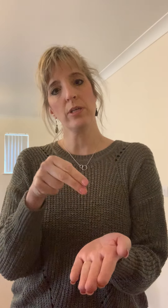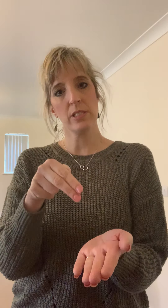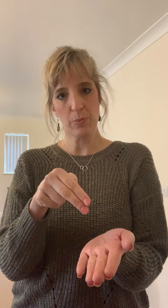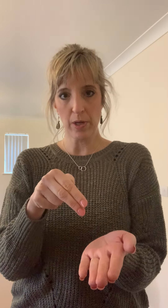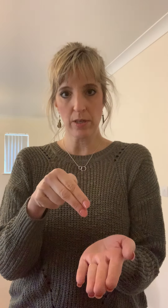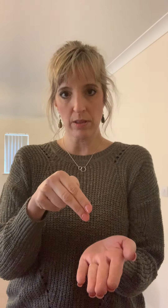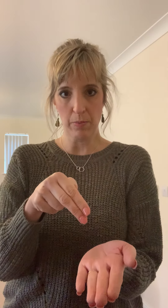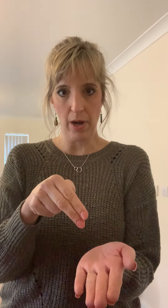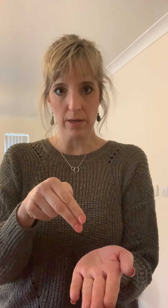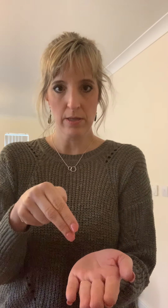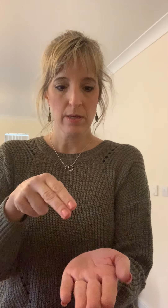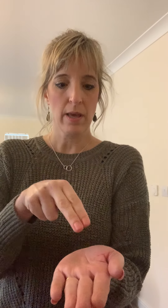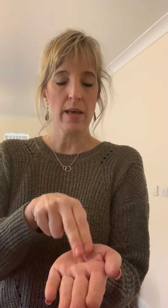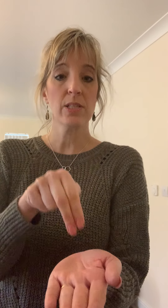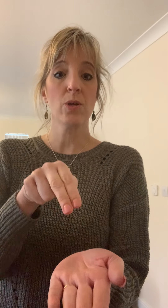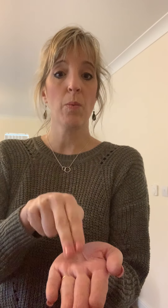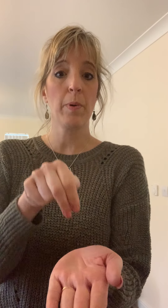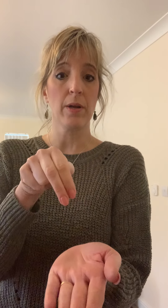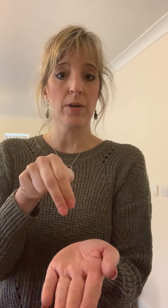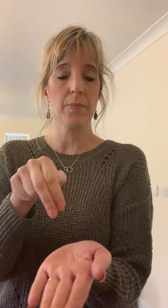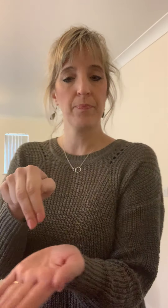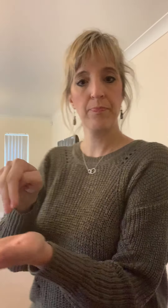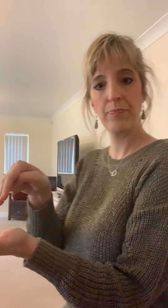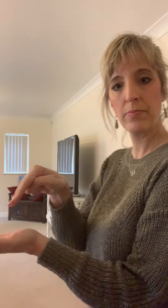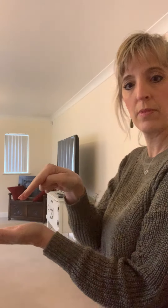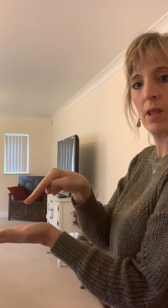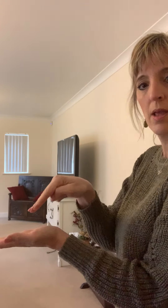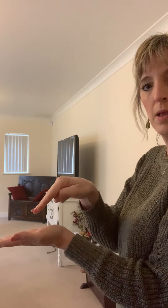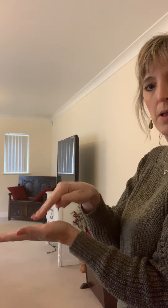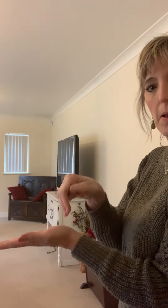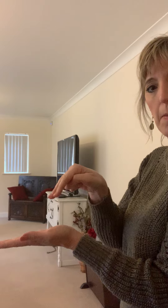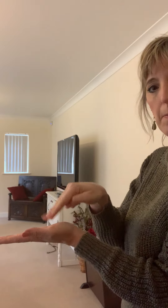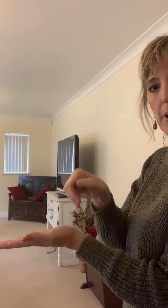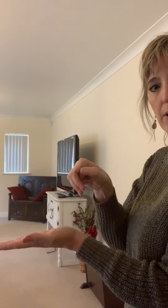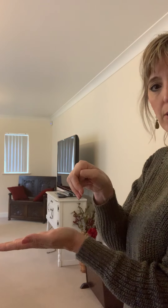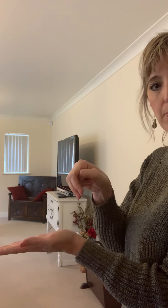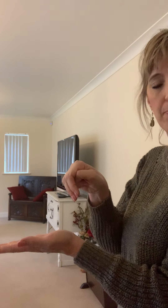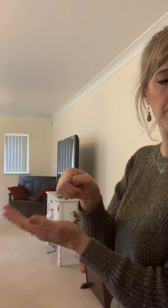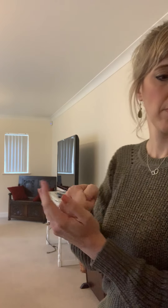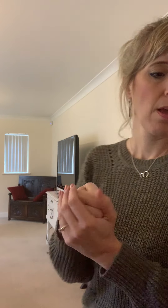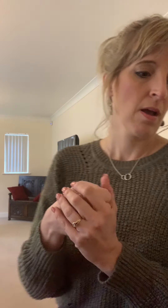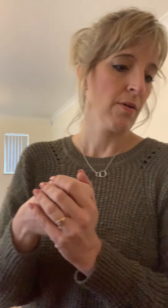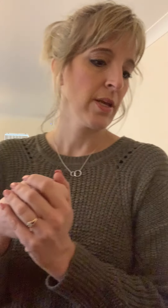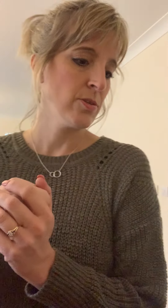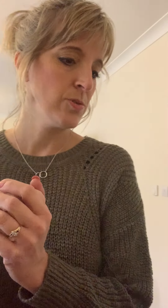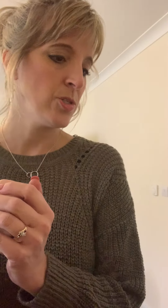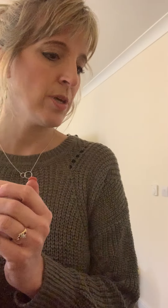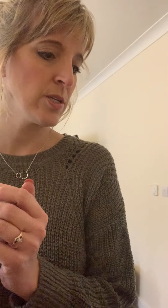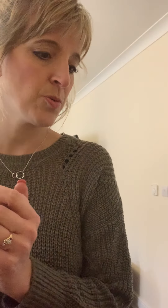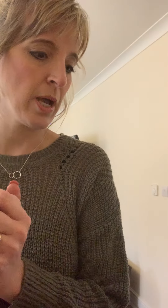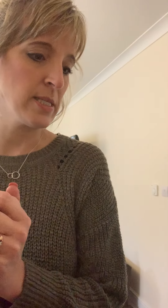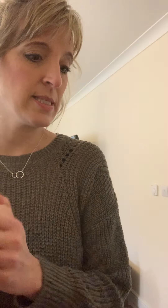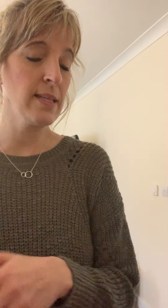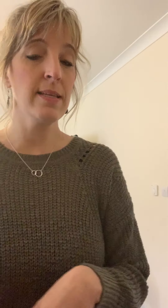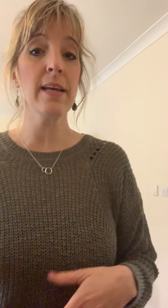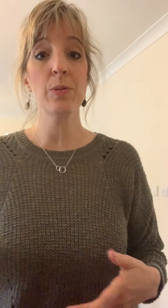gonna spread it on the bread. Okay, so butter, butter. All right, you would do that twice. Now the next one